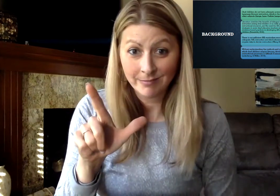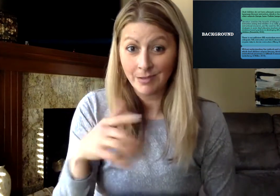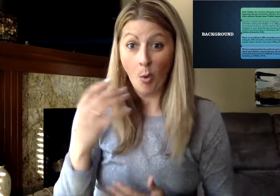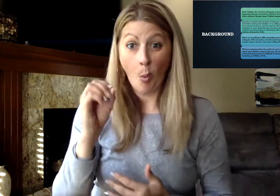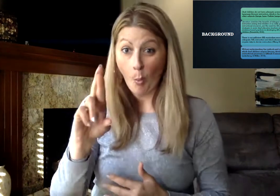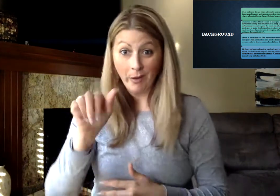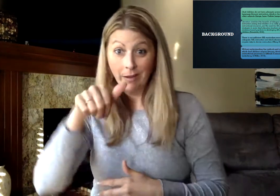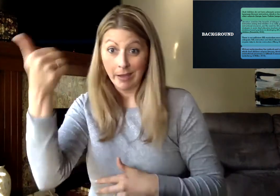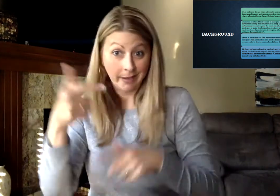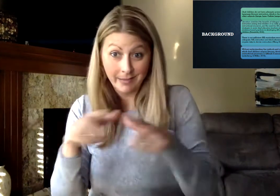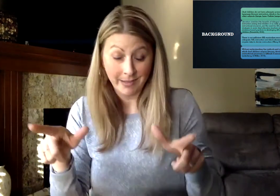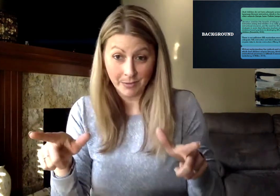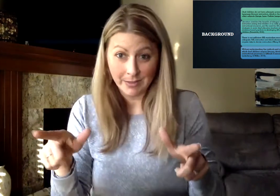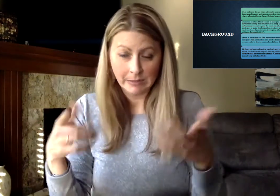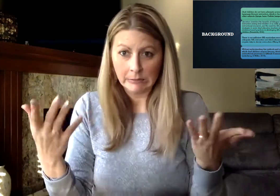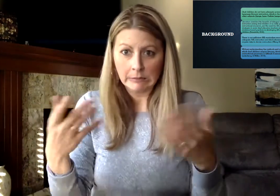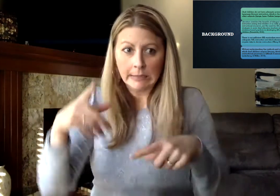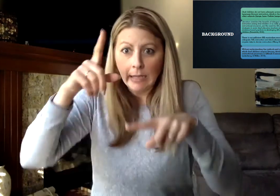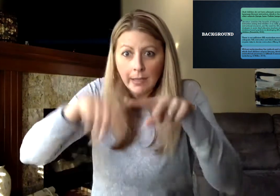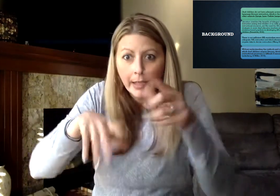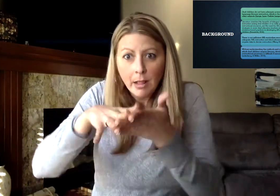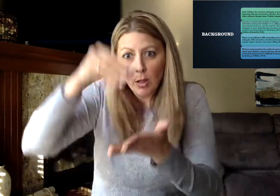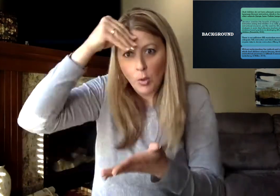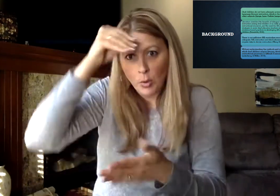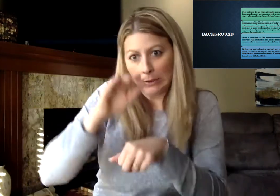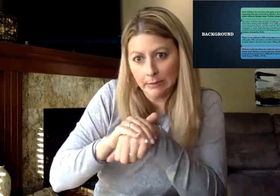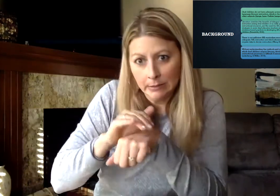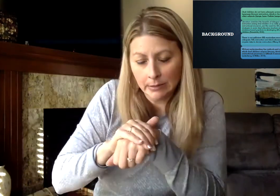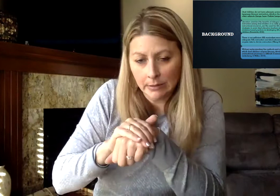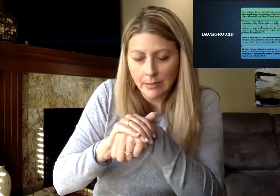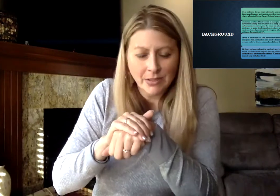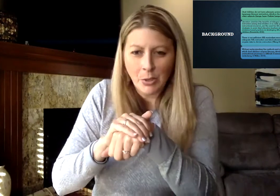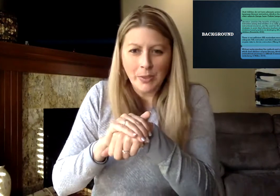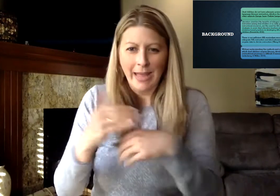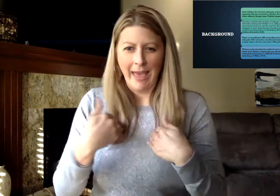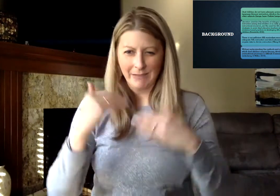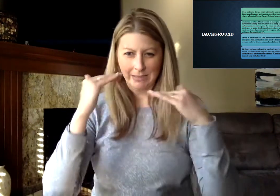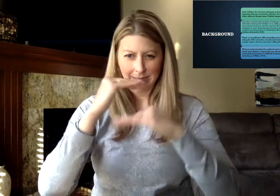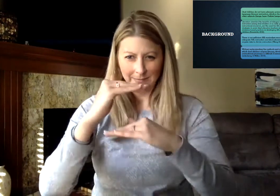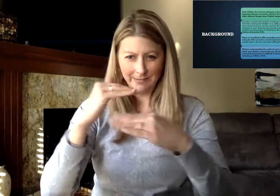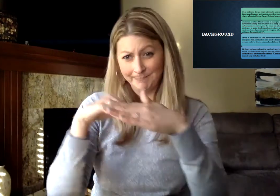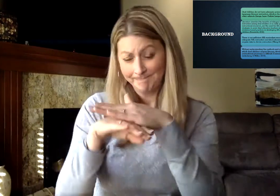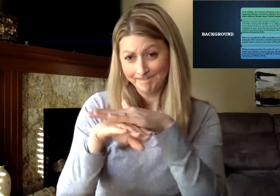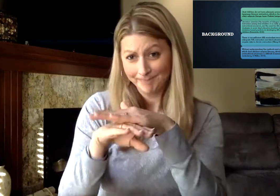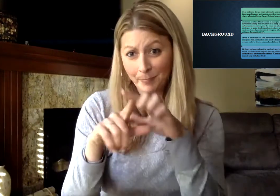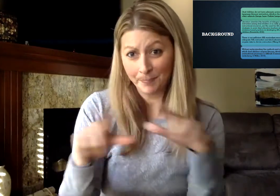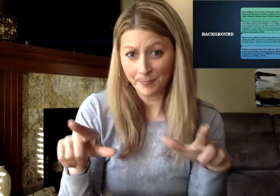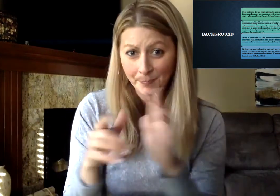ASL or other languages. They can't learn English. They have limited access